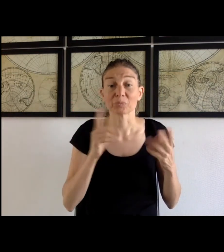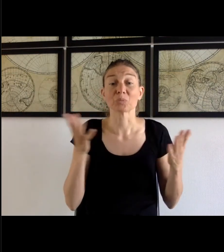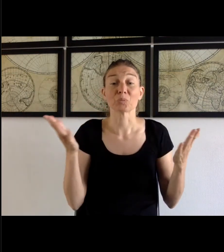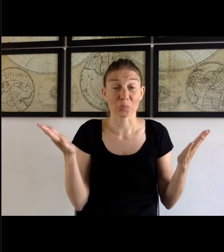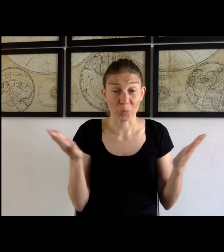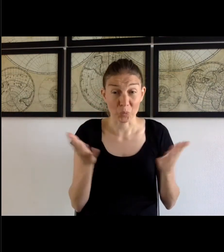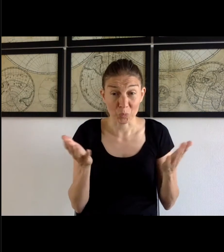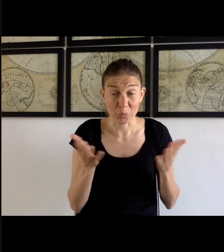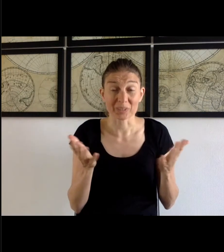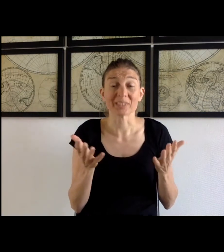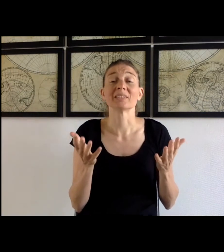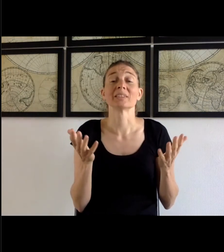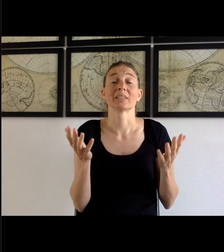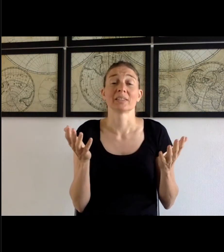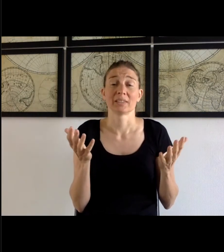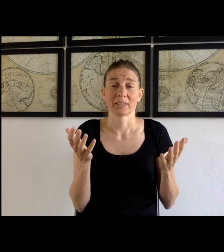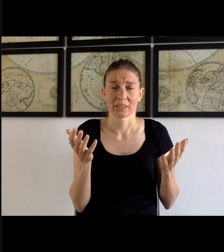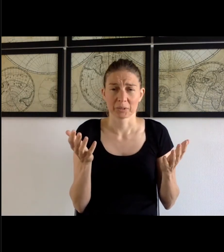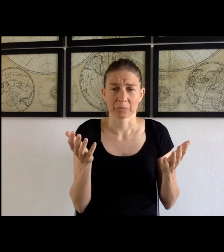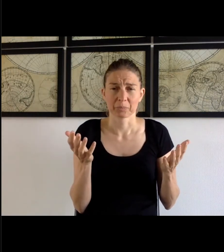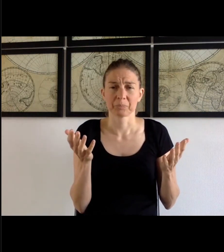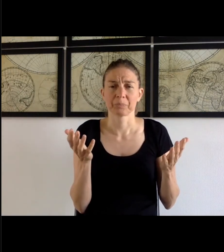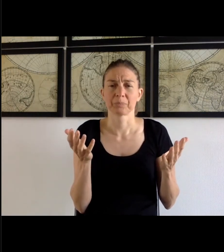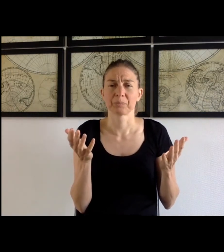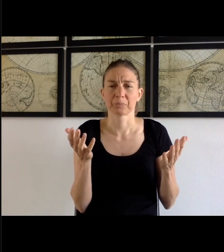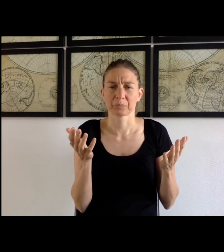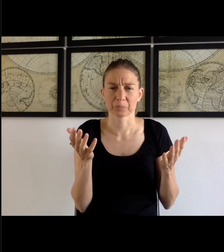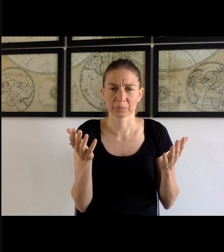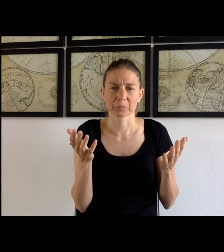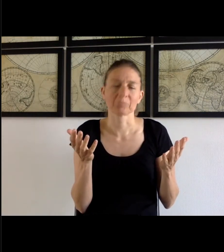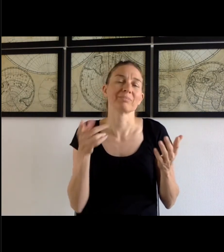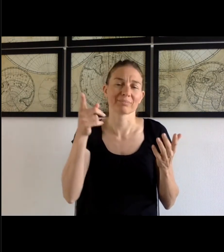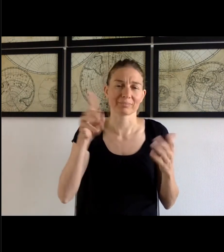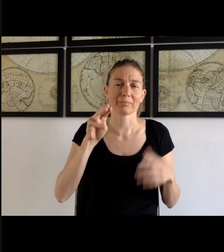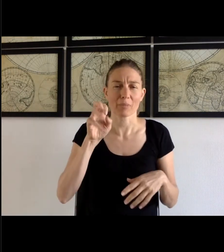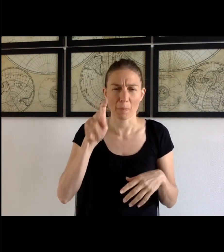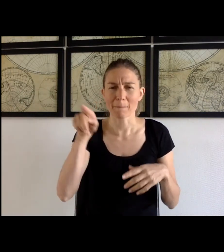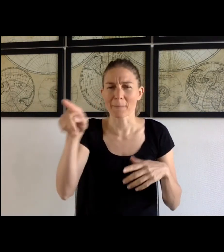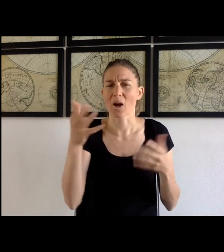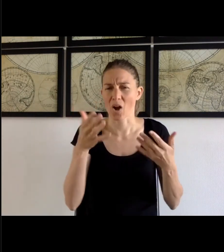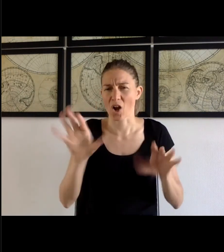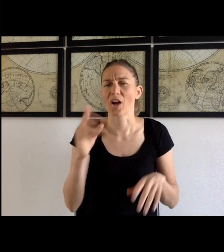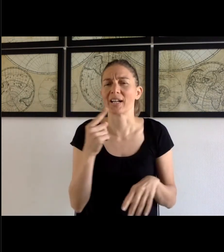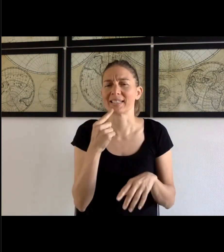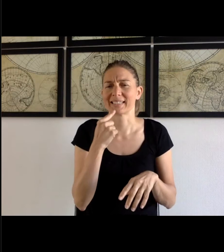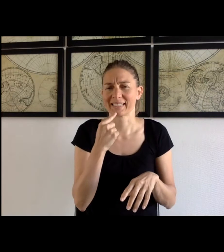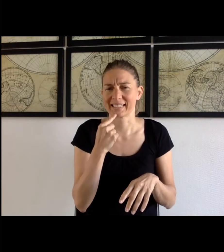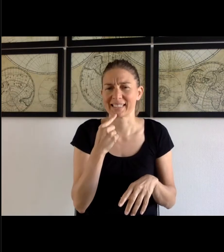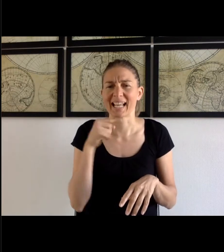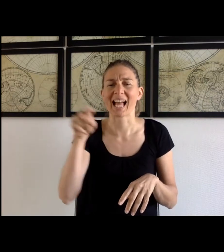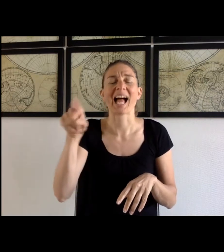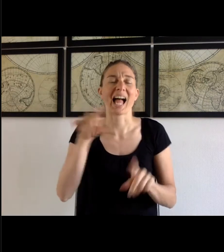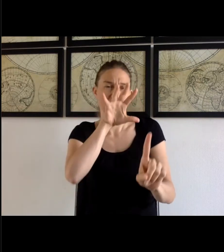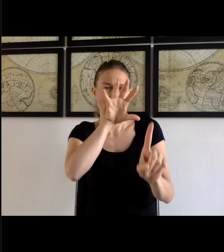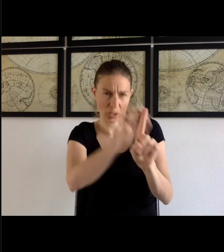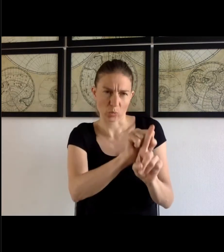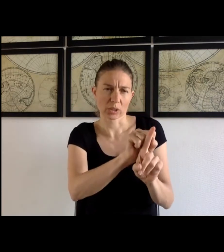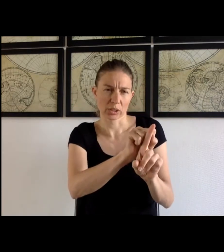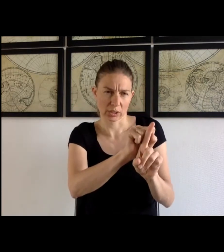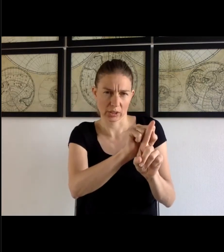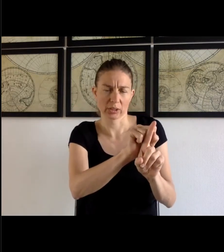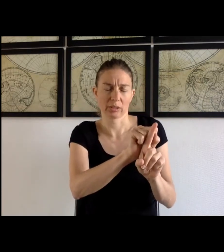as you know, there could be a very different conditions of the people with the same diagnosis. Someone could be